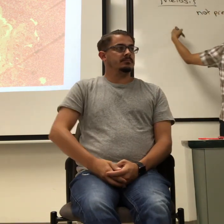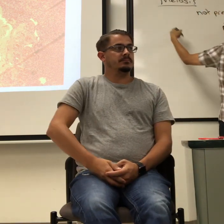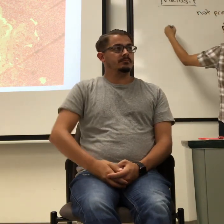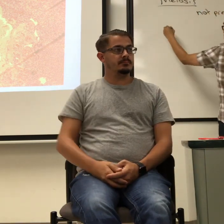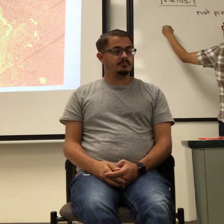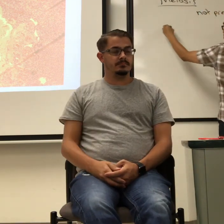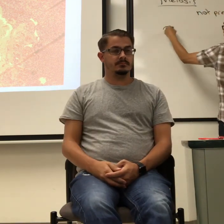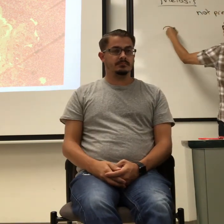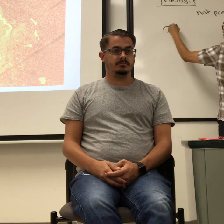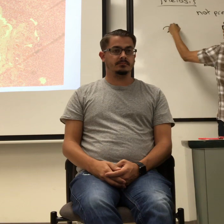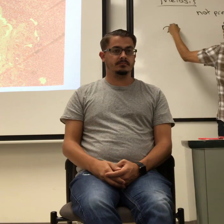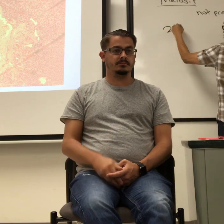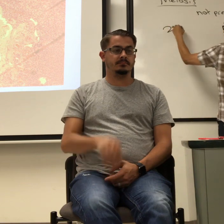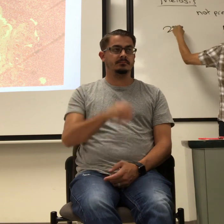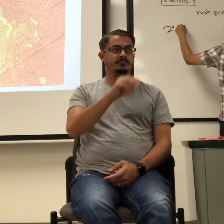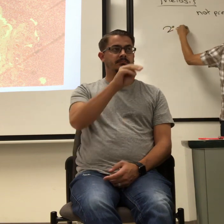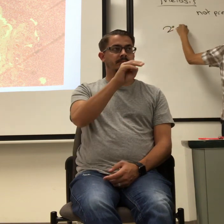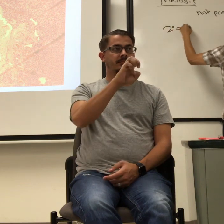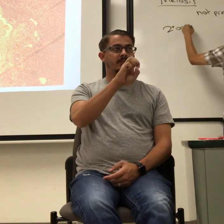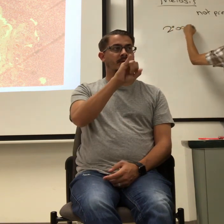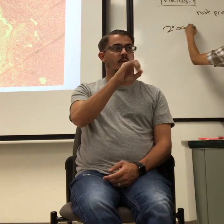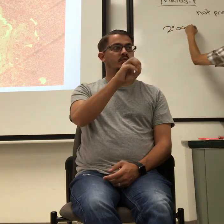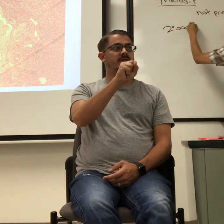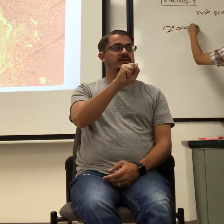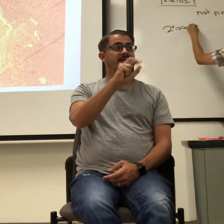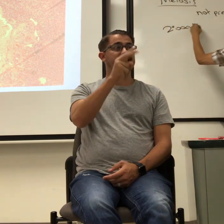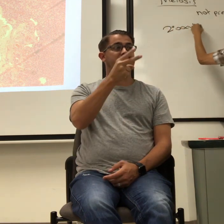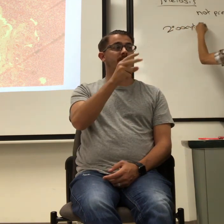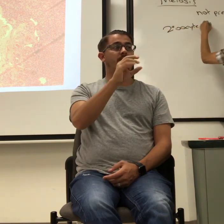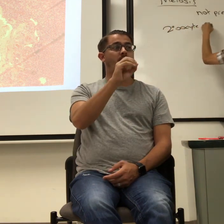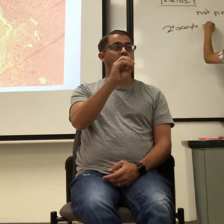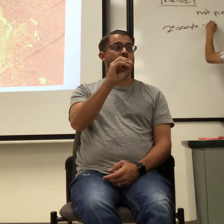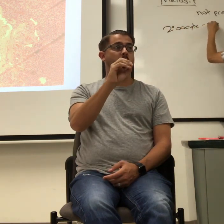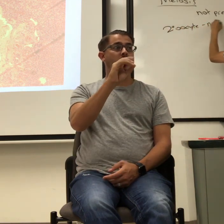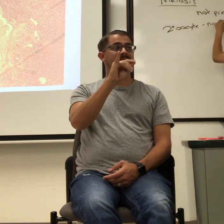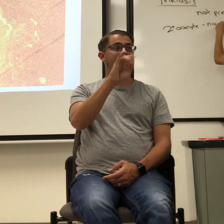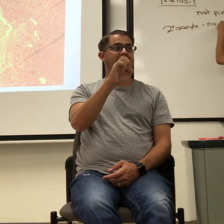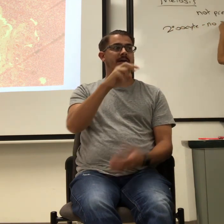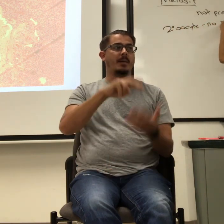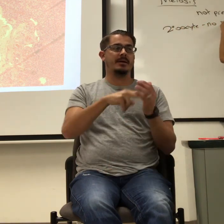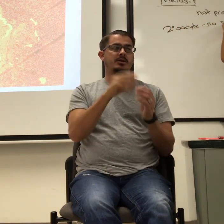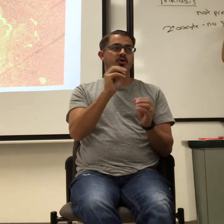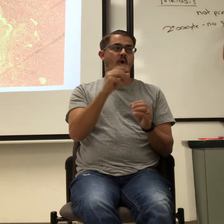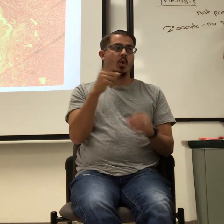In meiosis, the secondary oocyte, no sperm present.